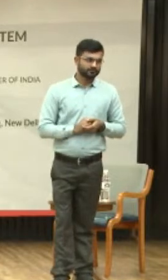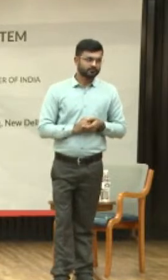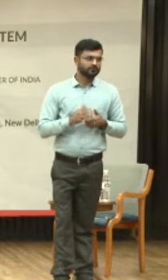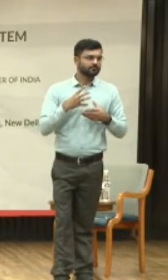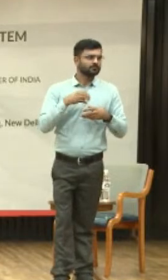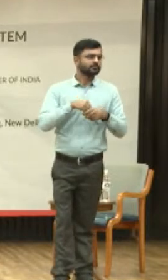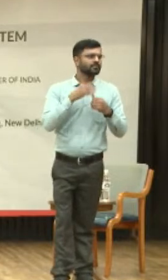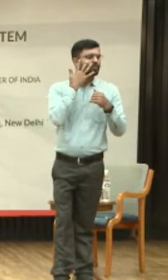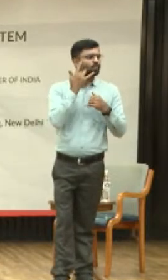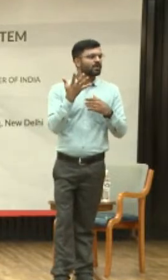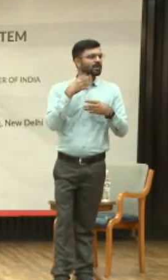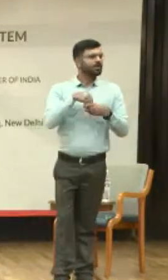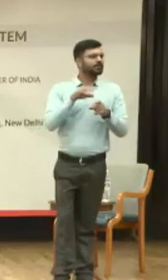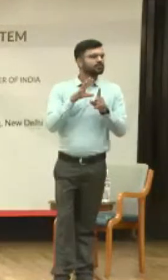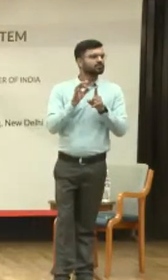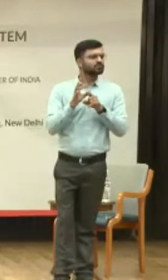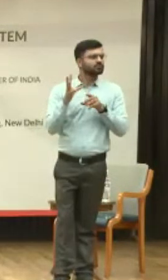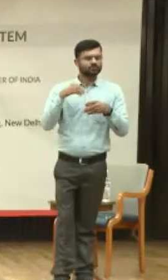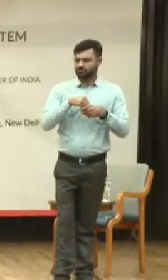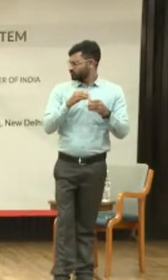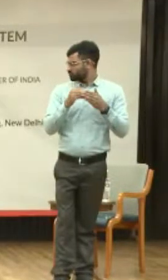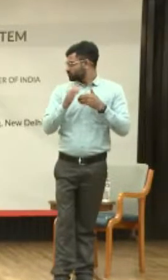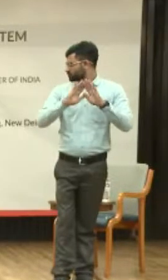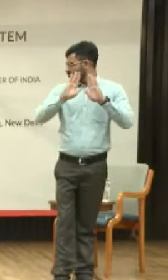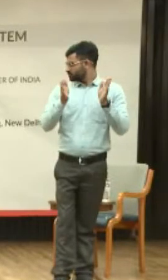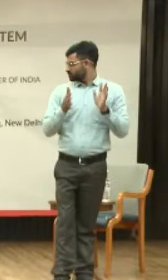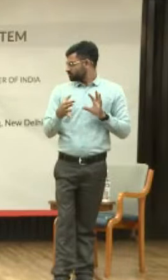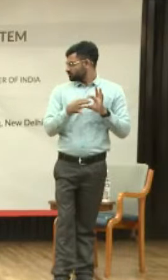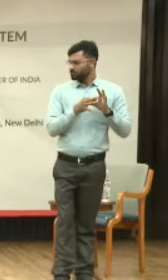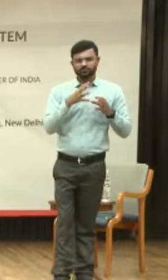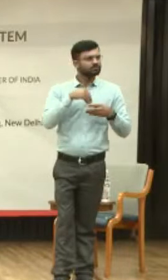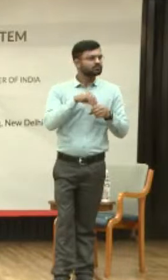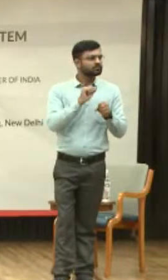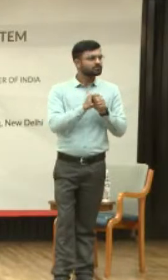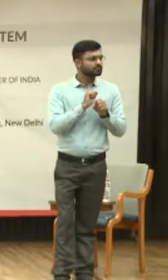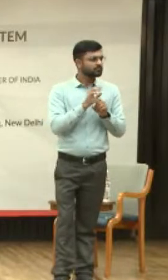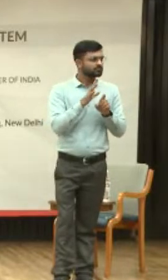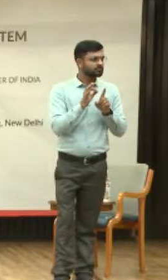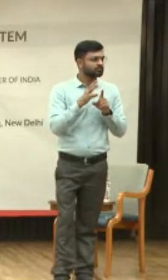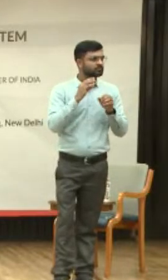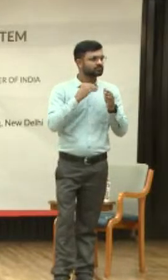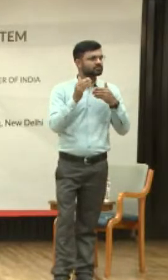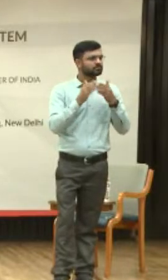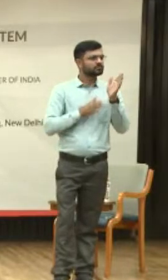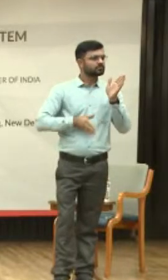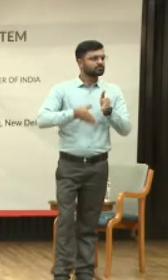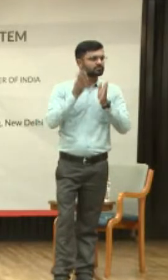Why do I need the statute? What happens if I don't have this statute?